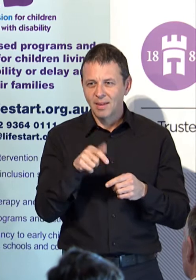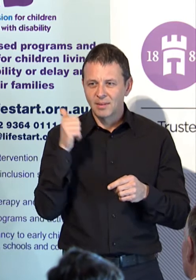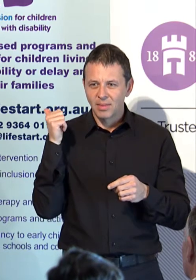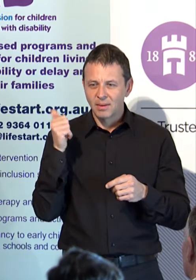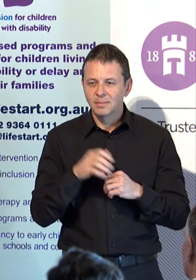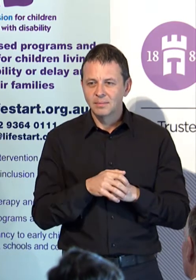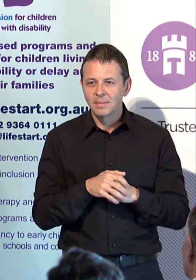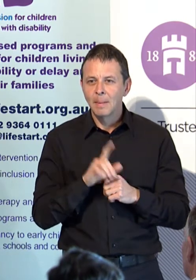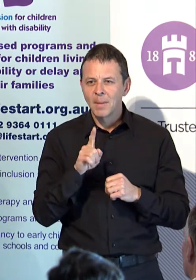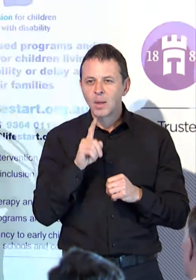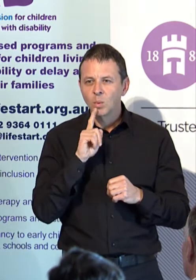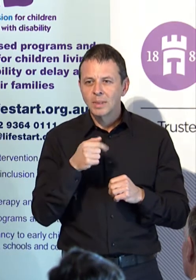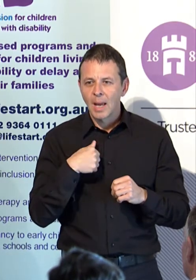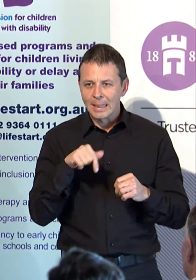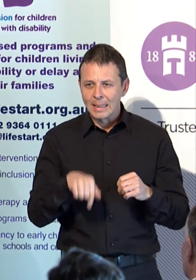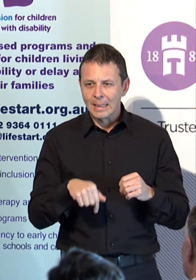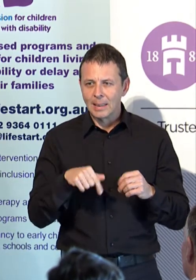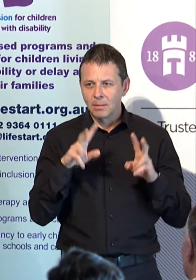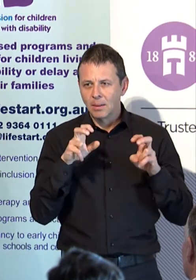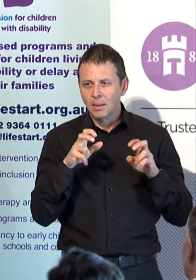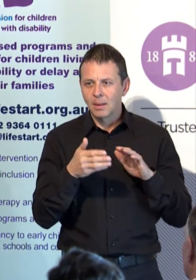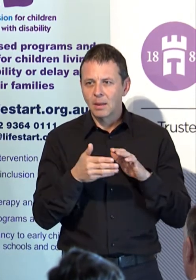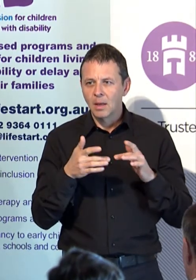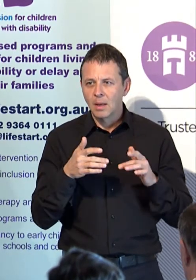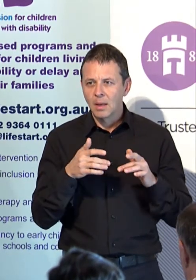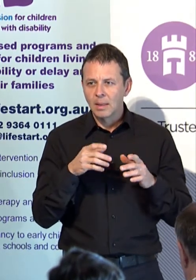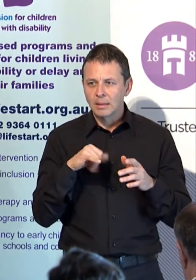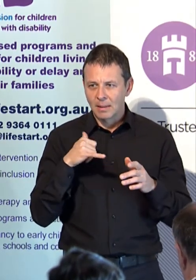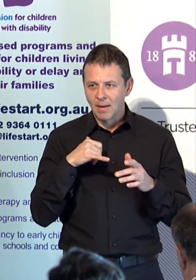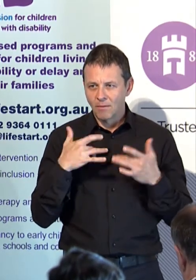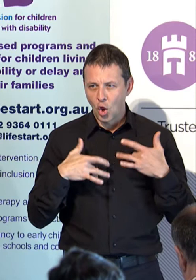at LifeStart are extremely proud of what we've